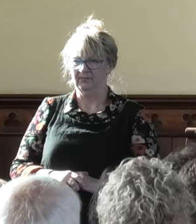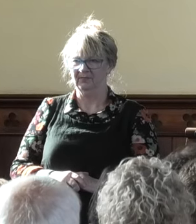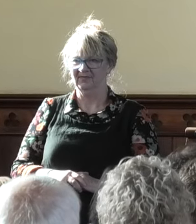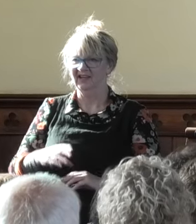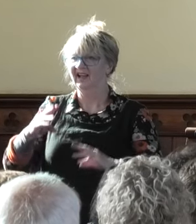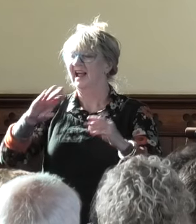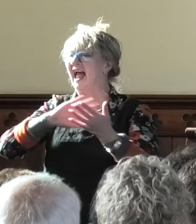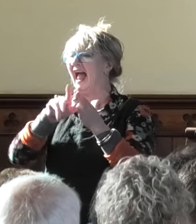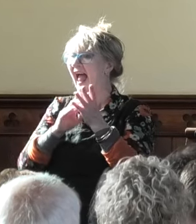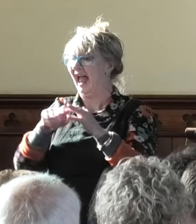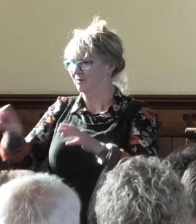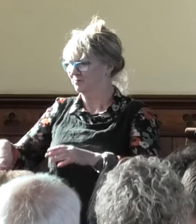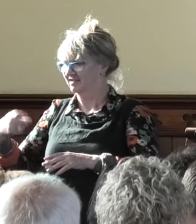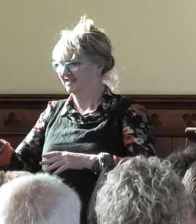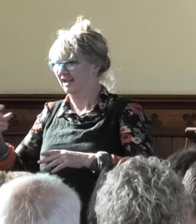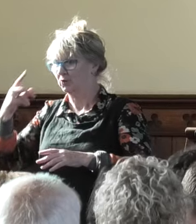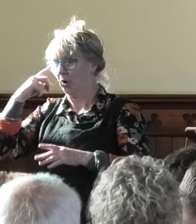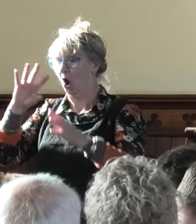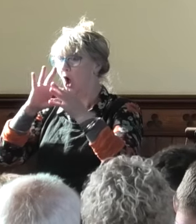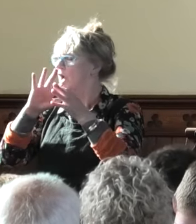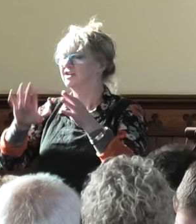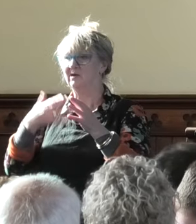females in the swimming pool.